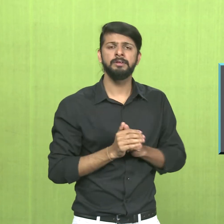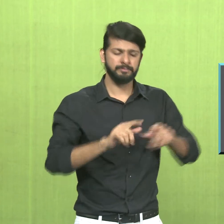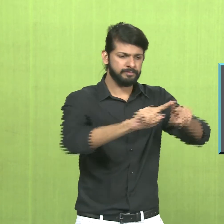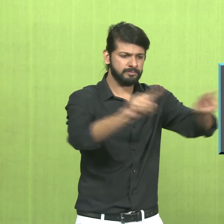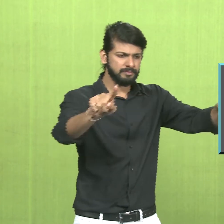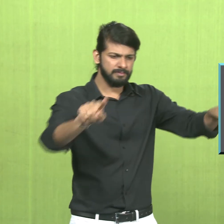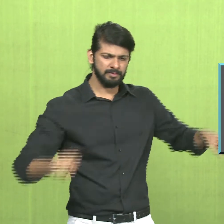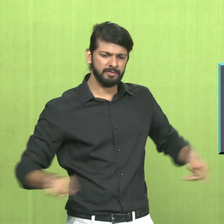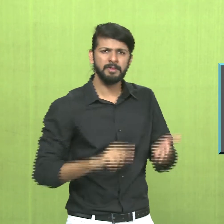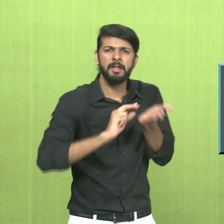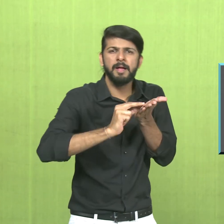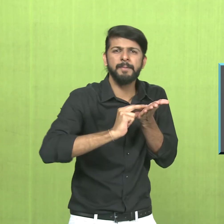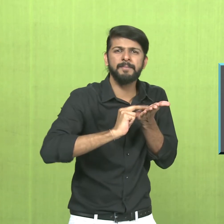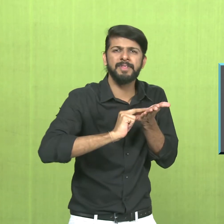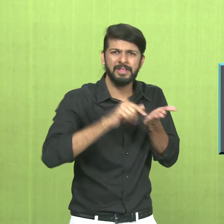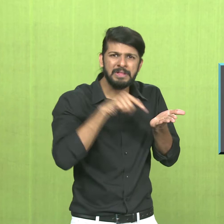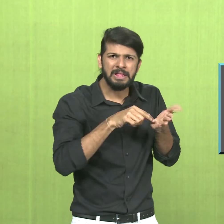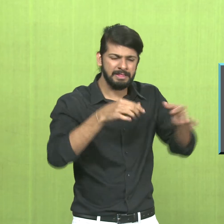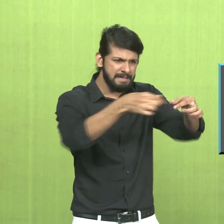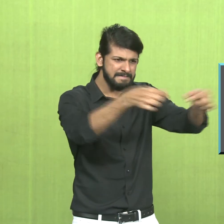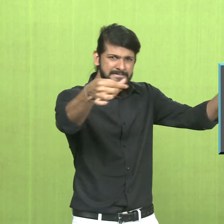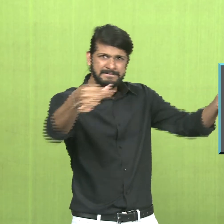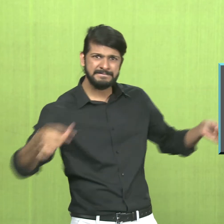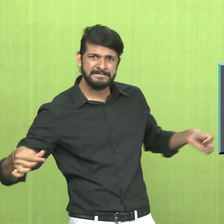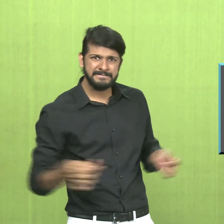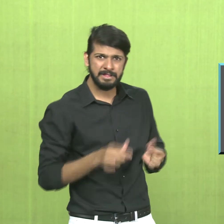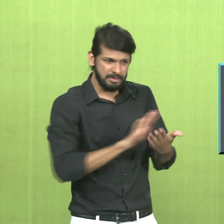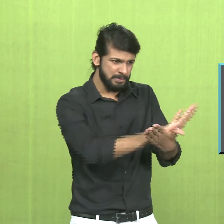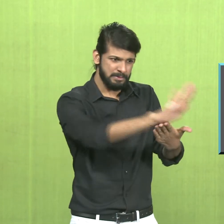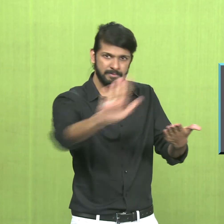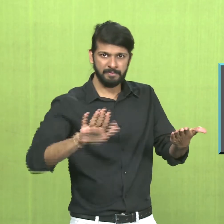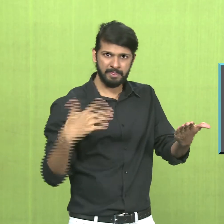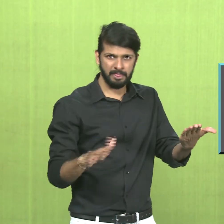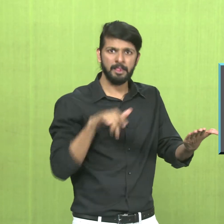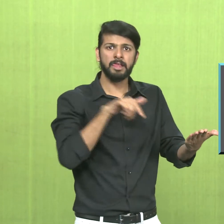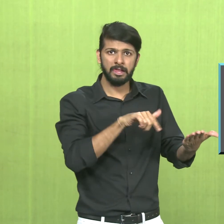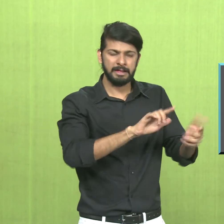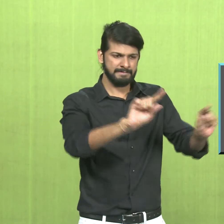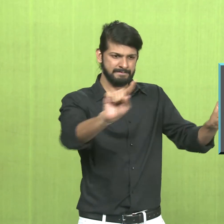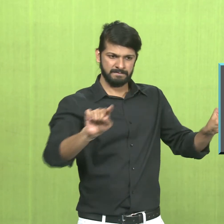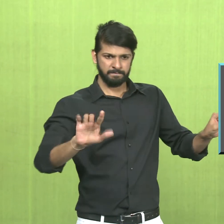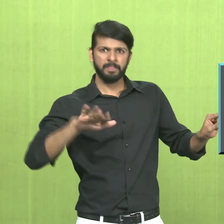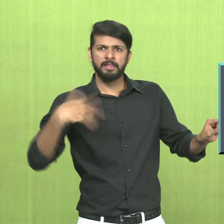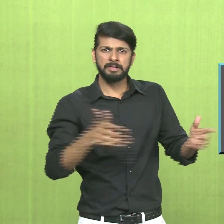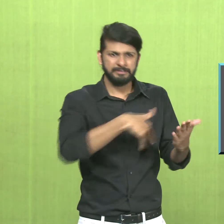The media used here is charcoal on a brown pastel board.